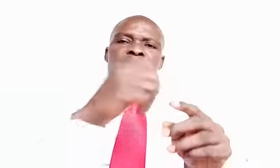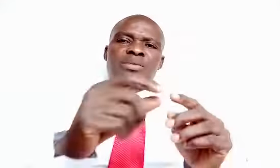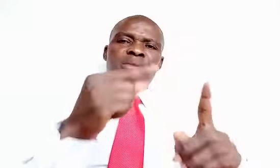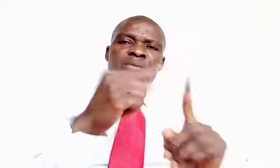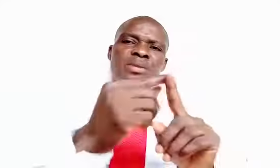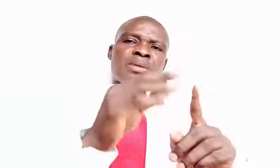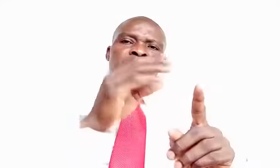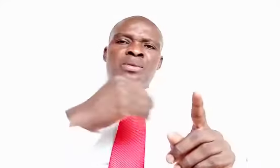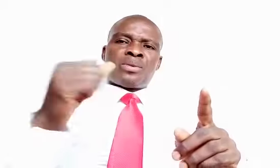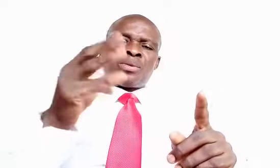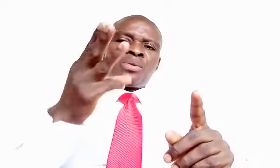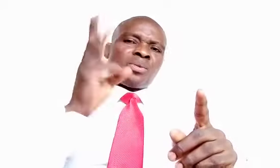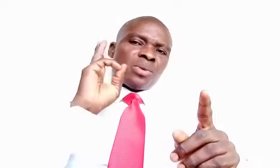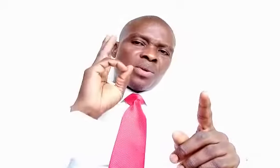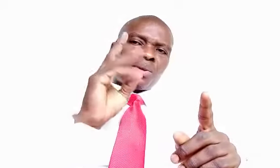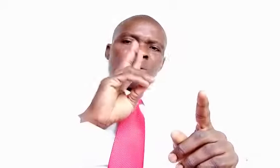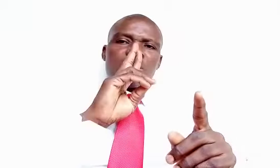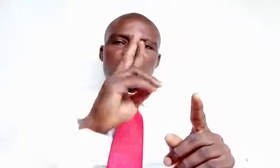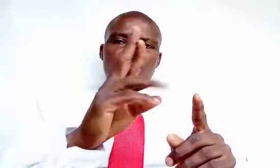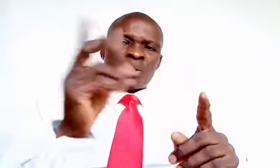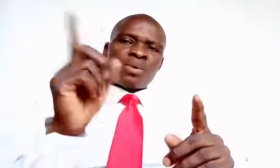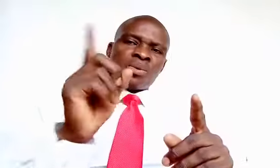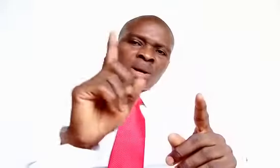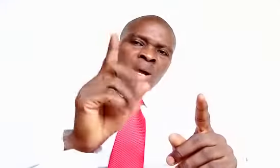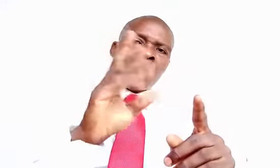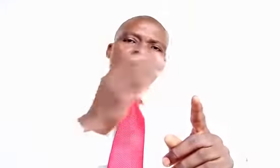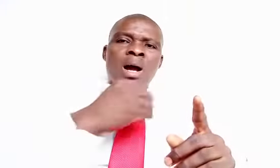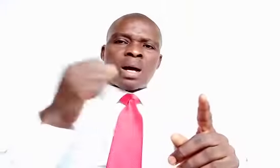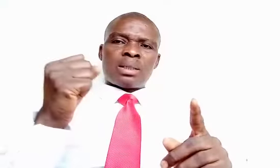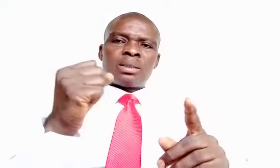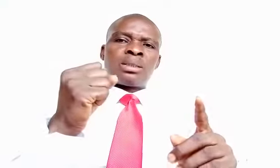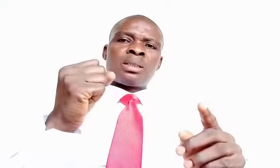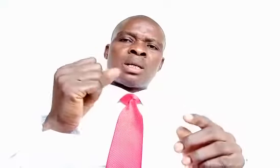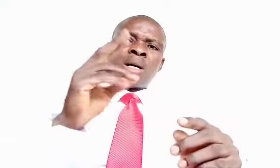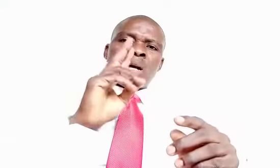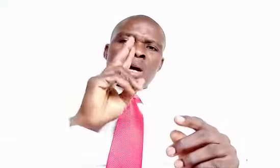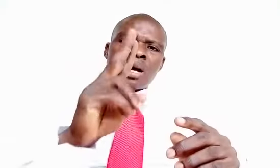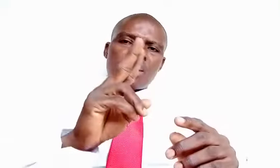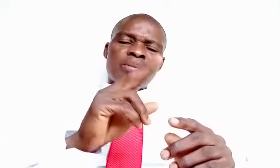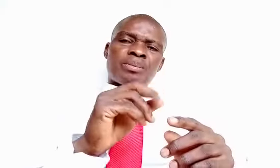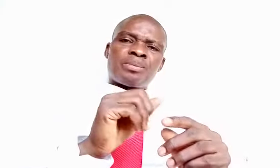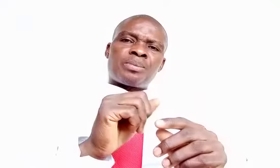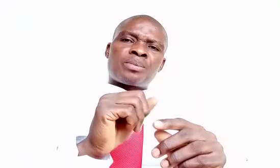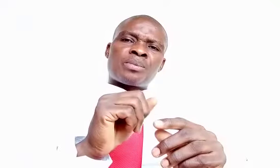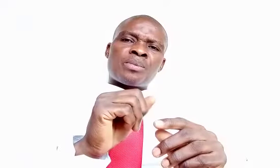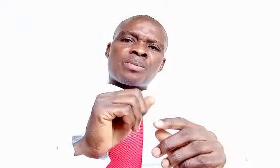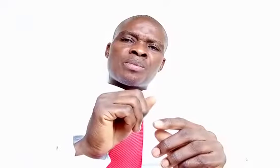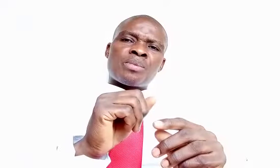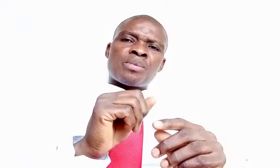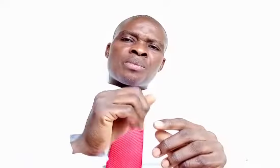is, was, are, were, has, have, had, been, being.